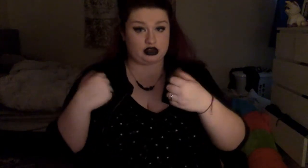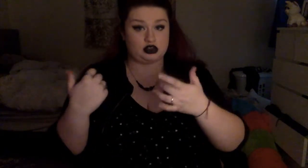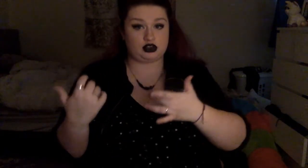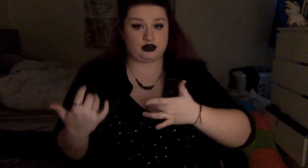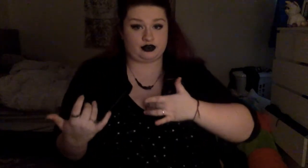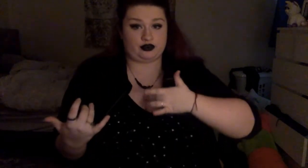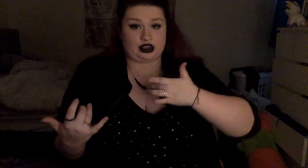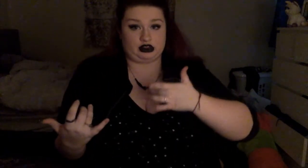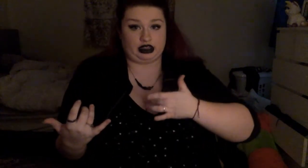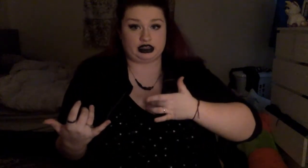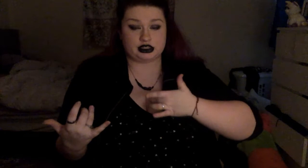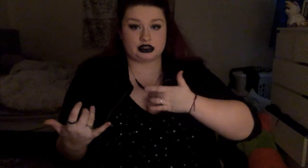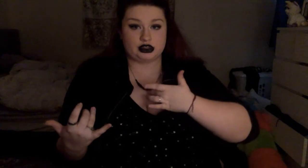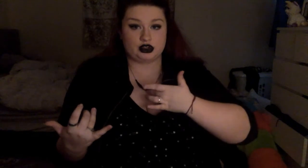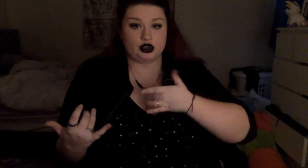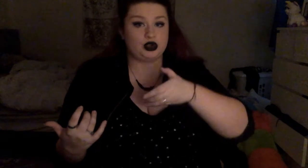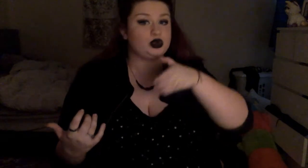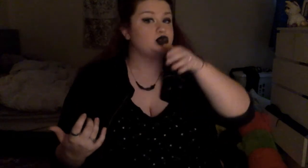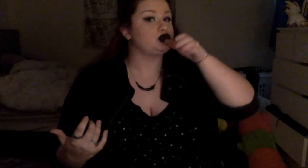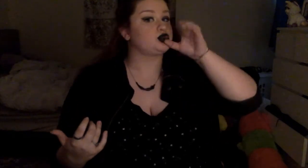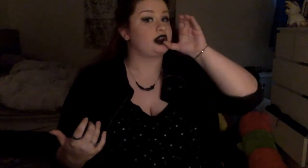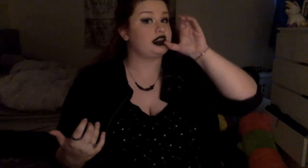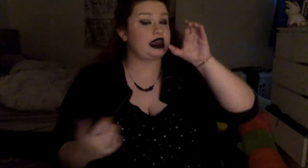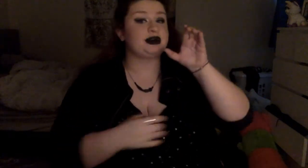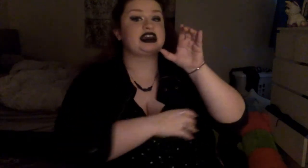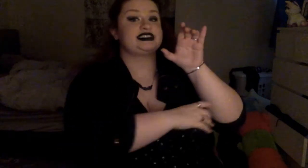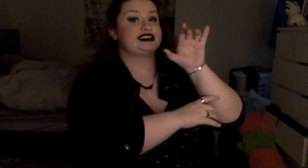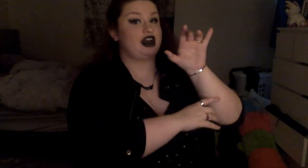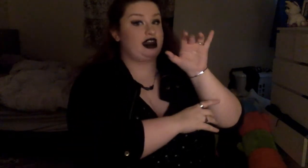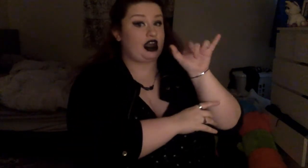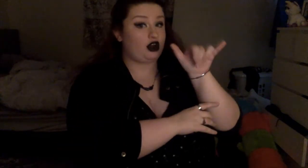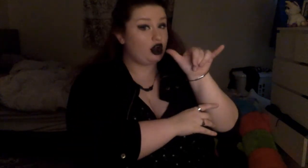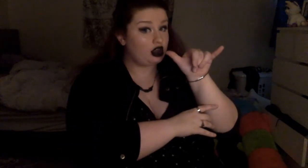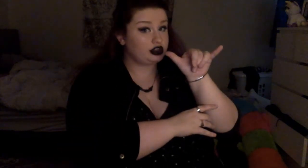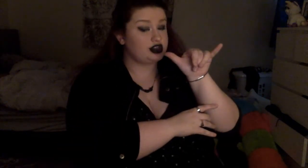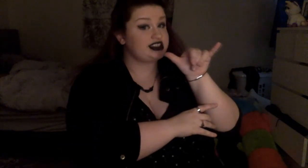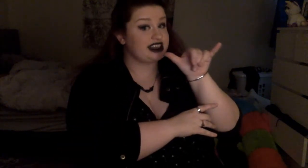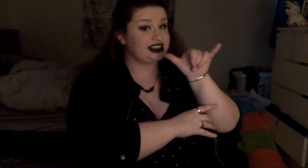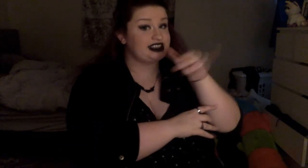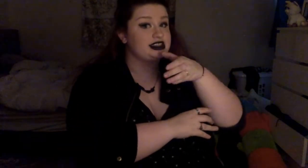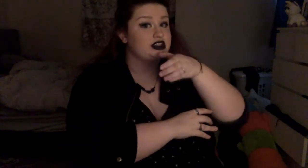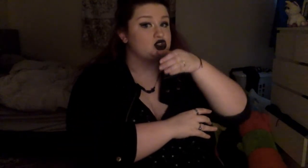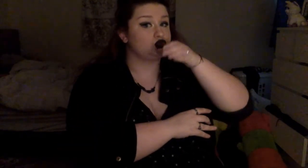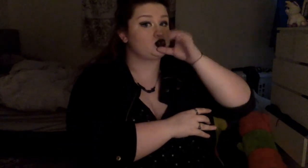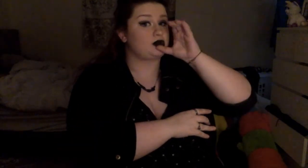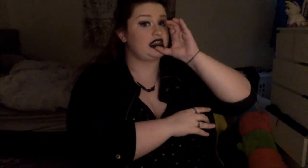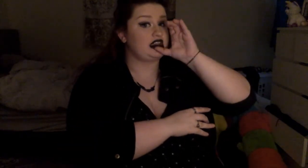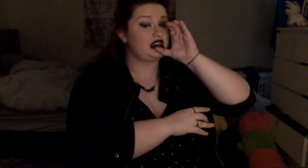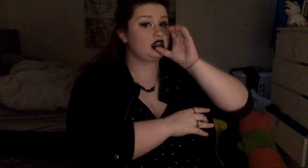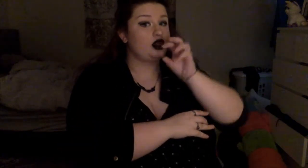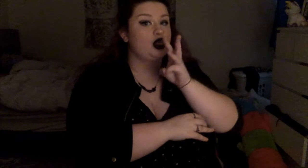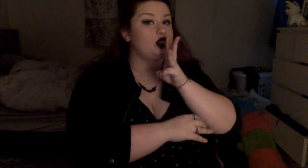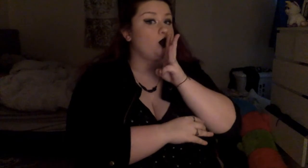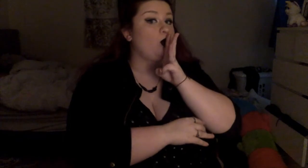you feel it? Drink, and because it's not an alcoholic drink, it's not this. It's drink the